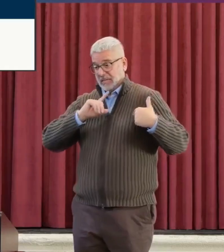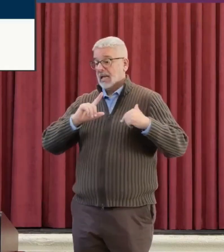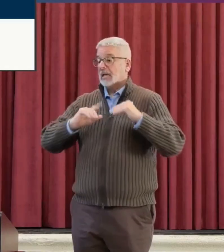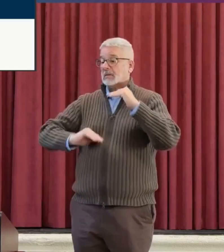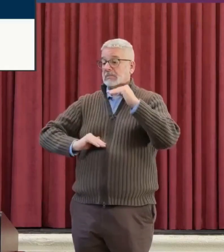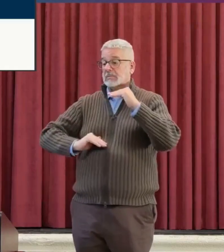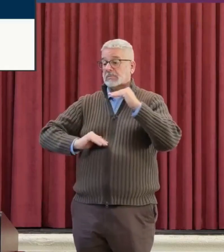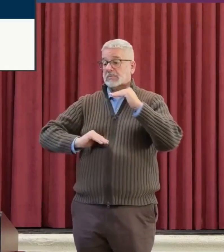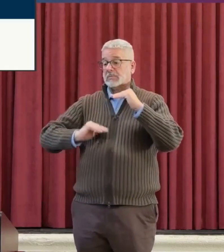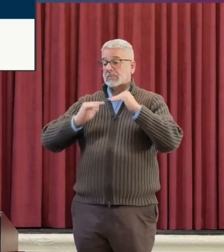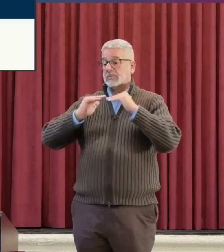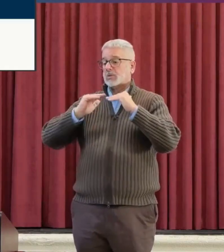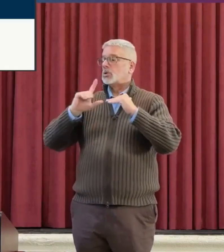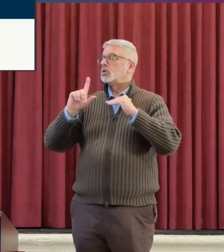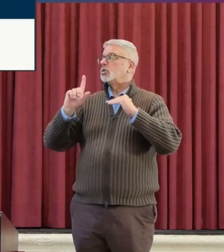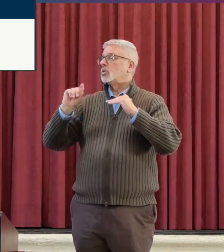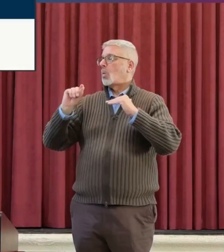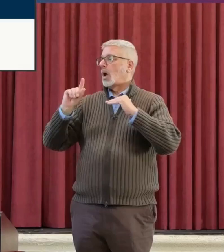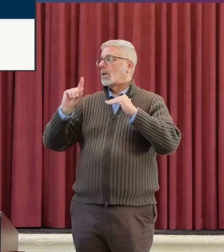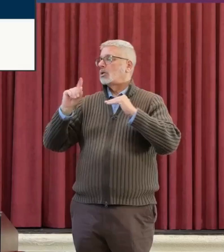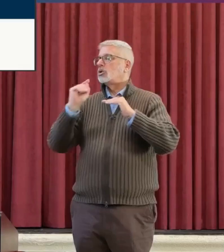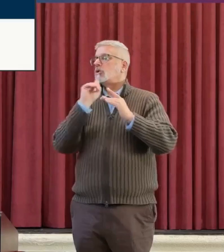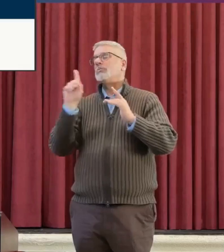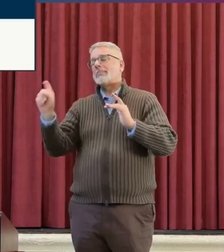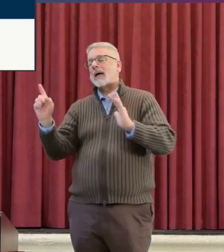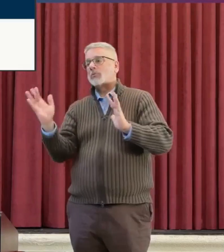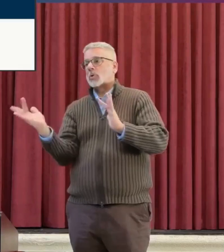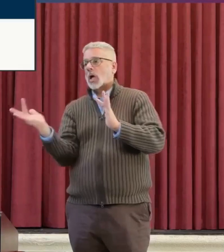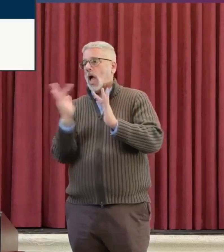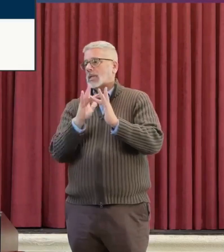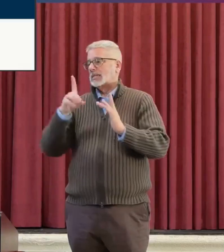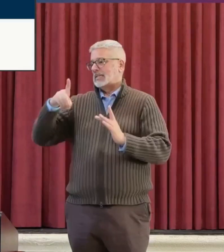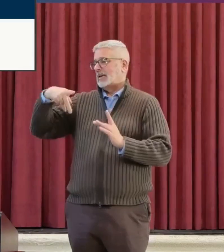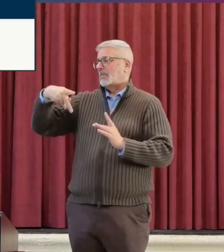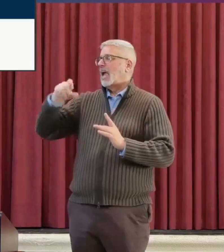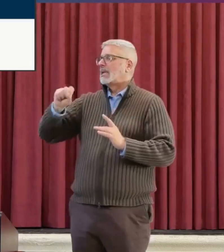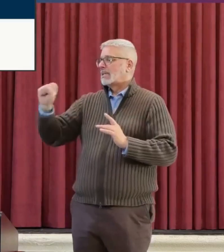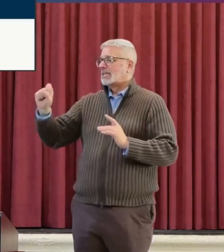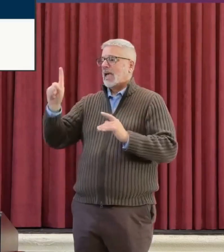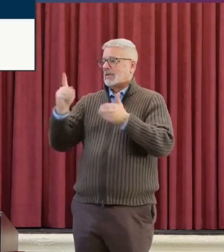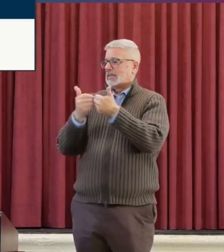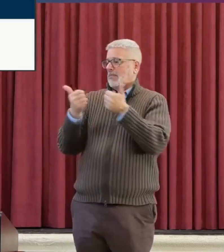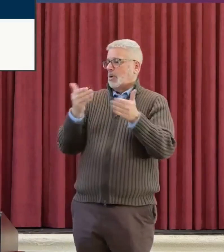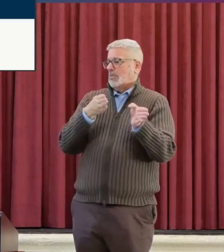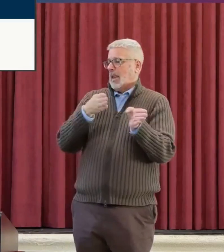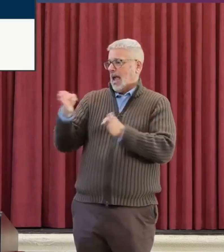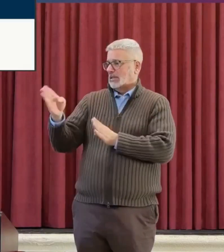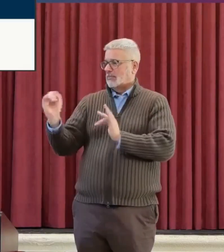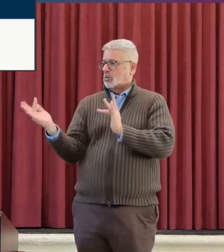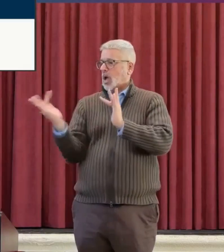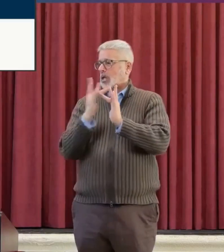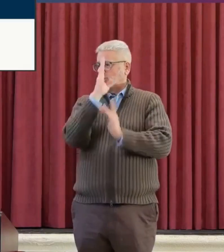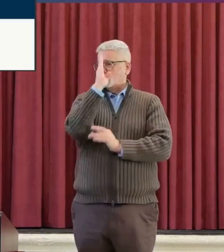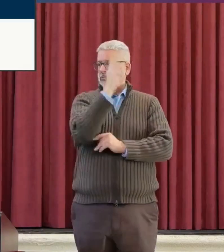20 something. I can't. Maybe you should contact DPSS office to clarify that.